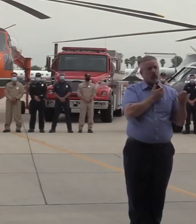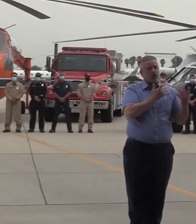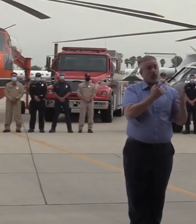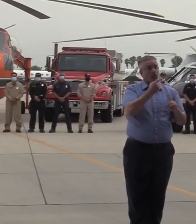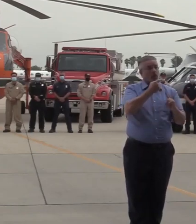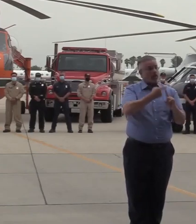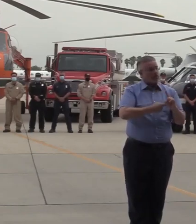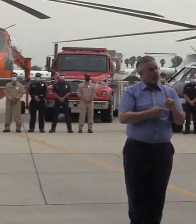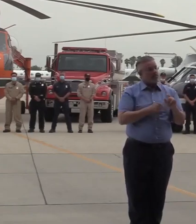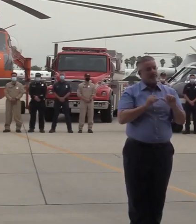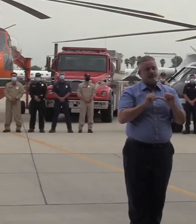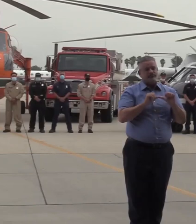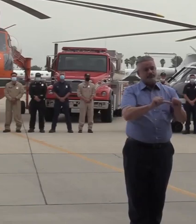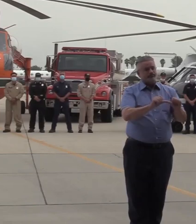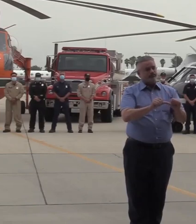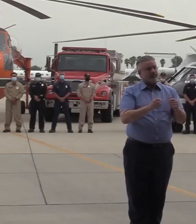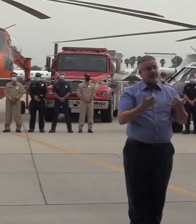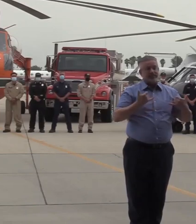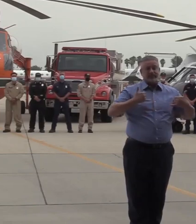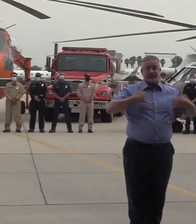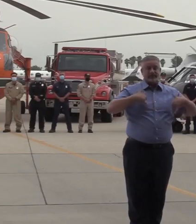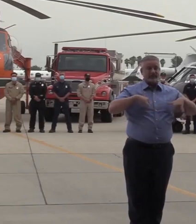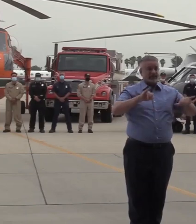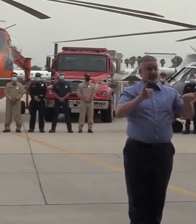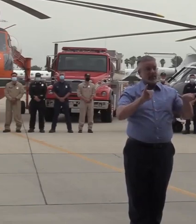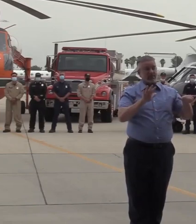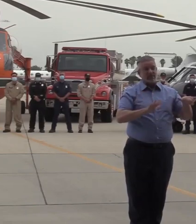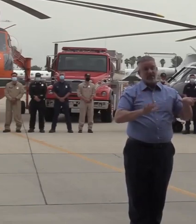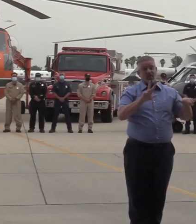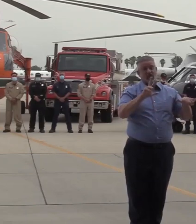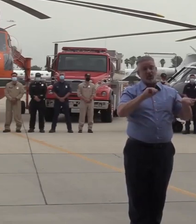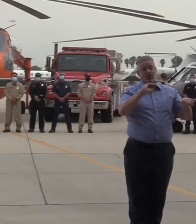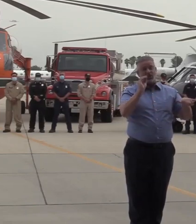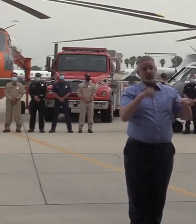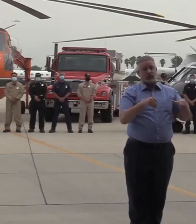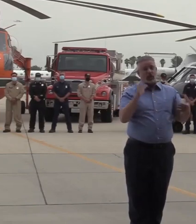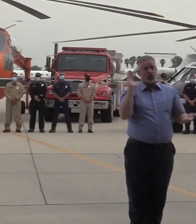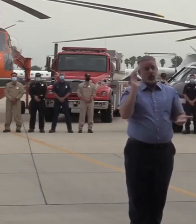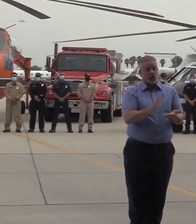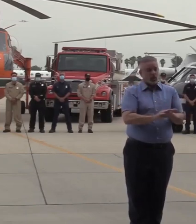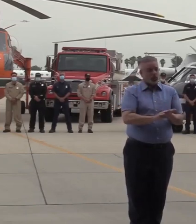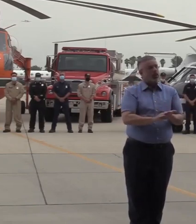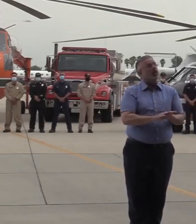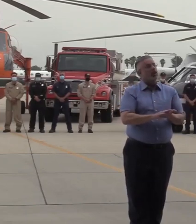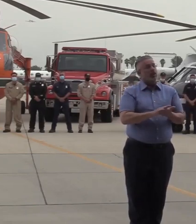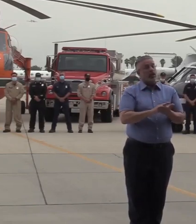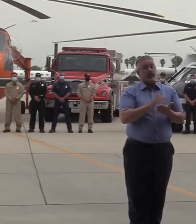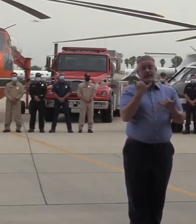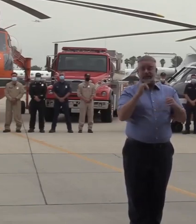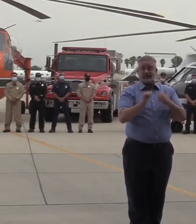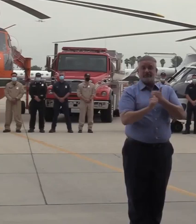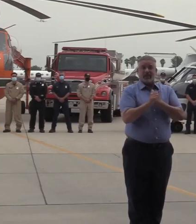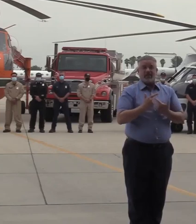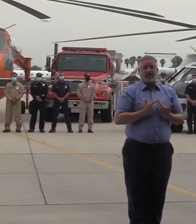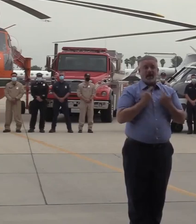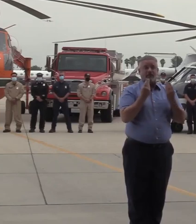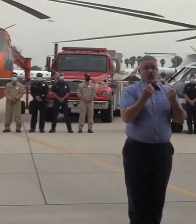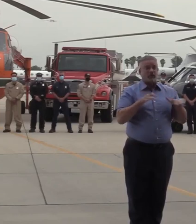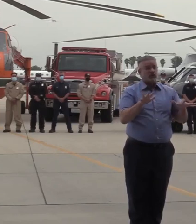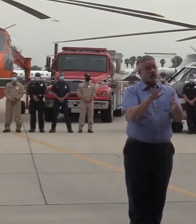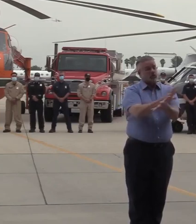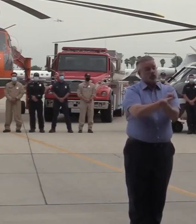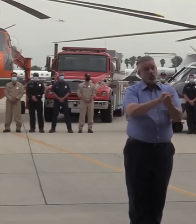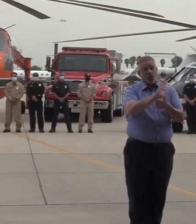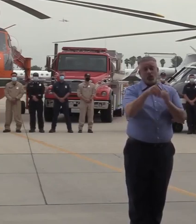over a month. It's still just over 30% contained, threatening lives and properties, destroying entire